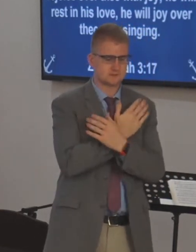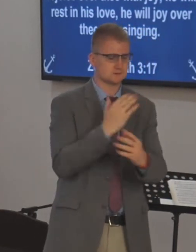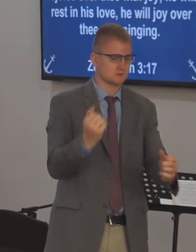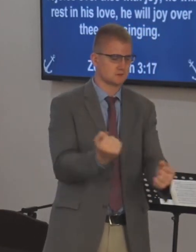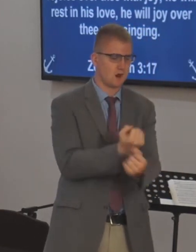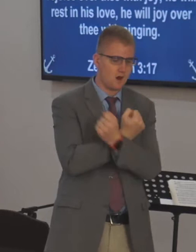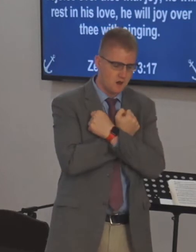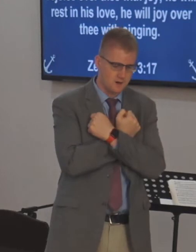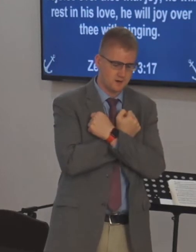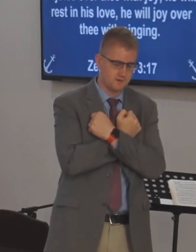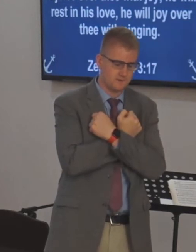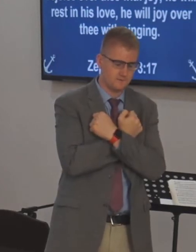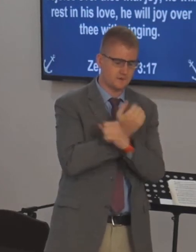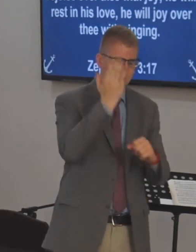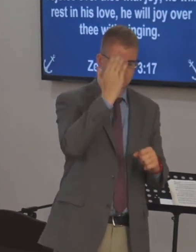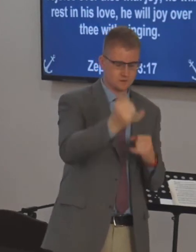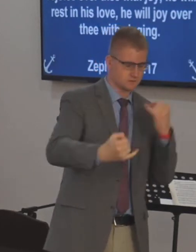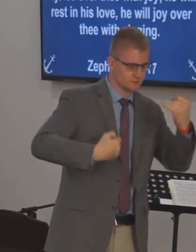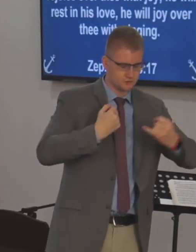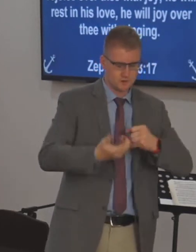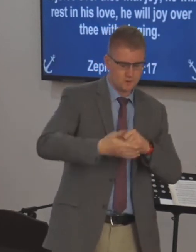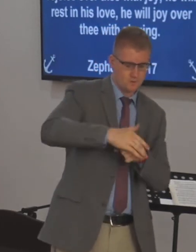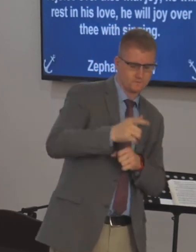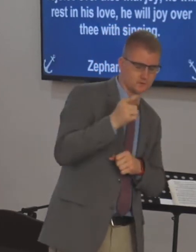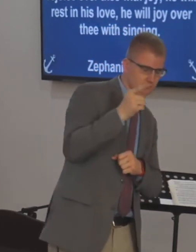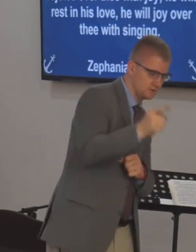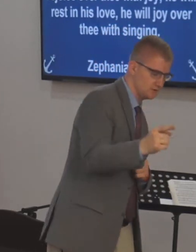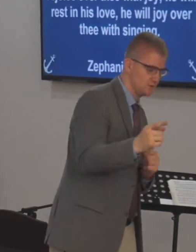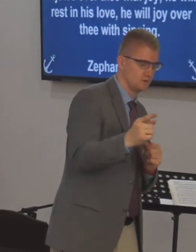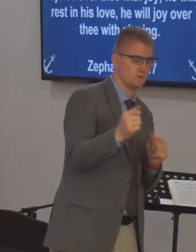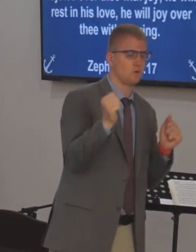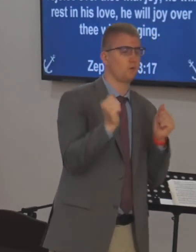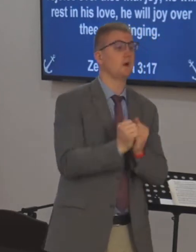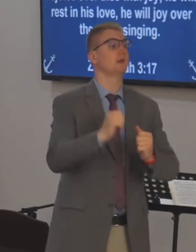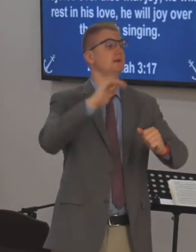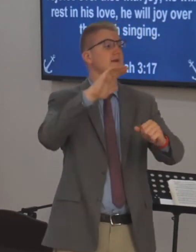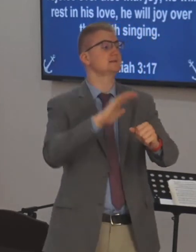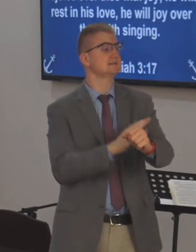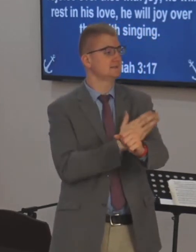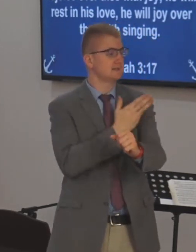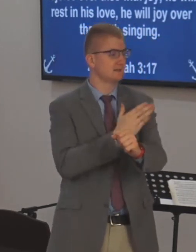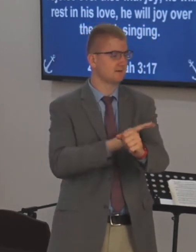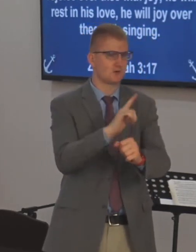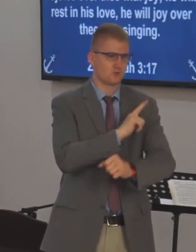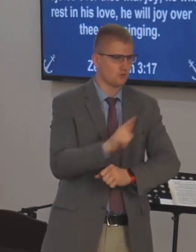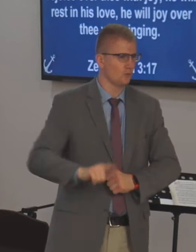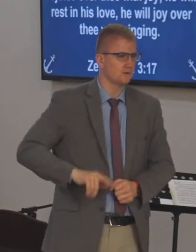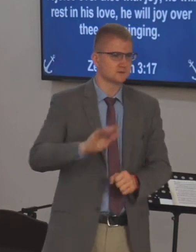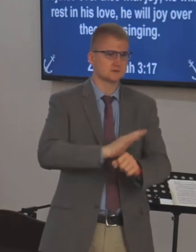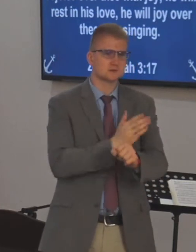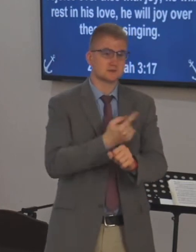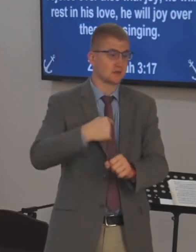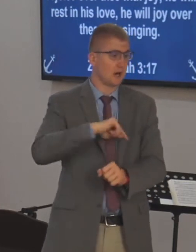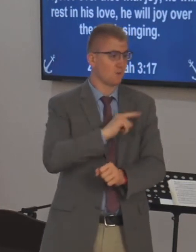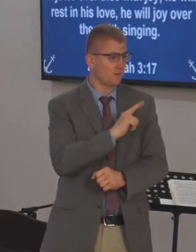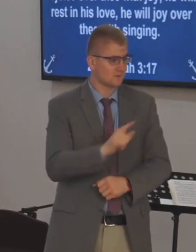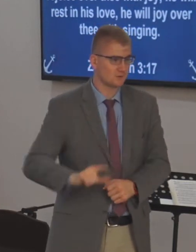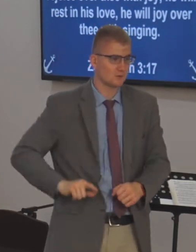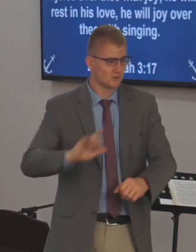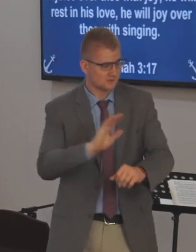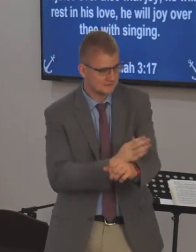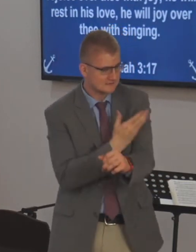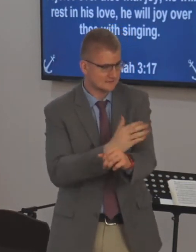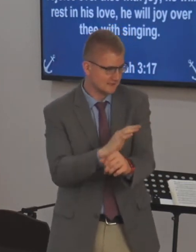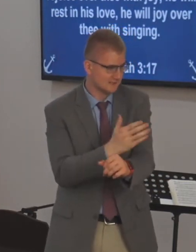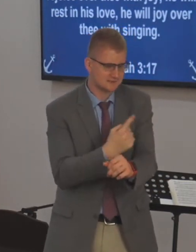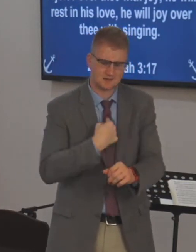will joy over thee with singing. Lord sings. Our Lord sings. I